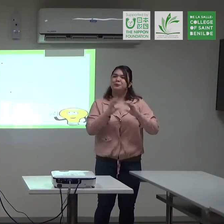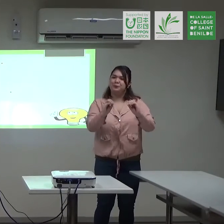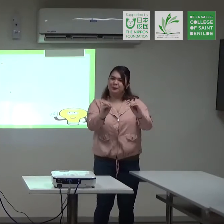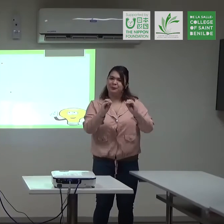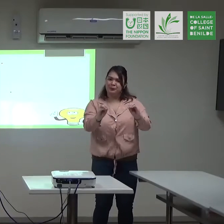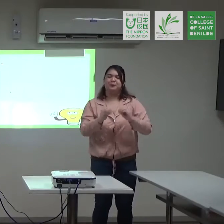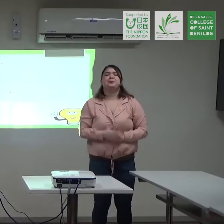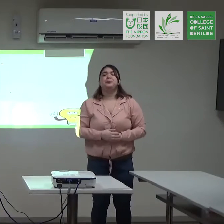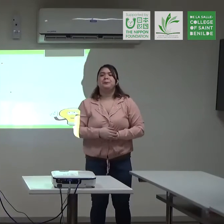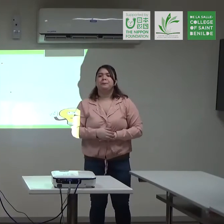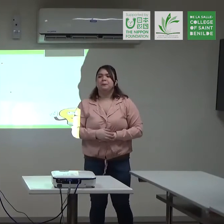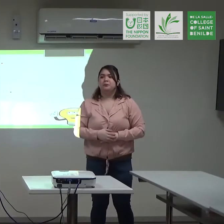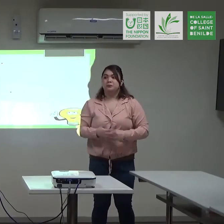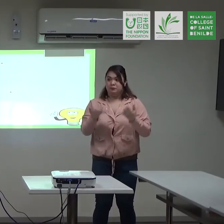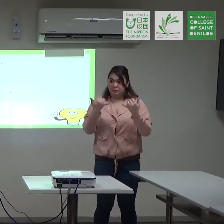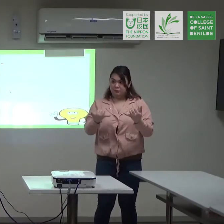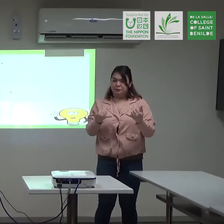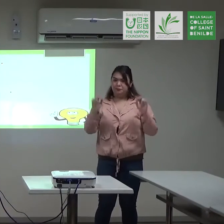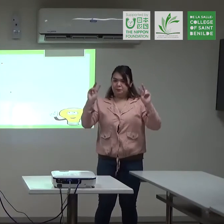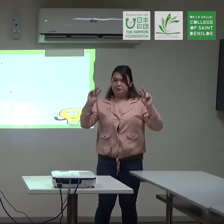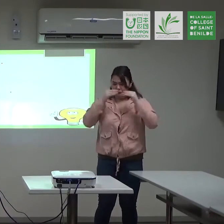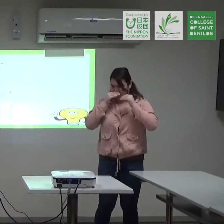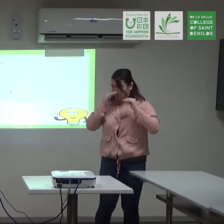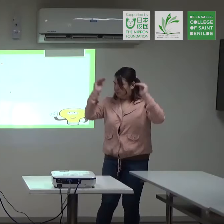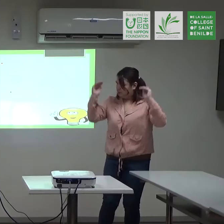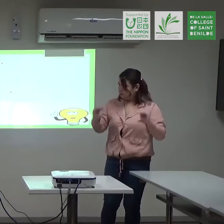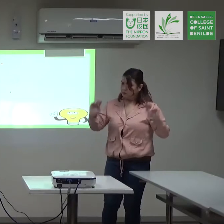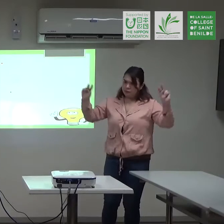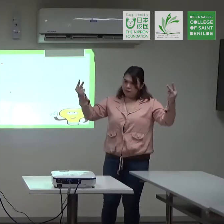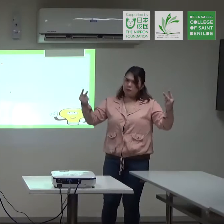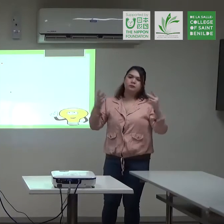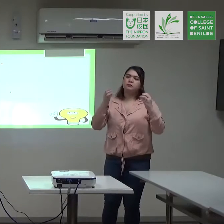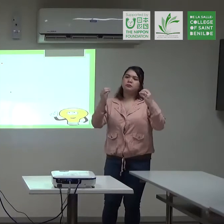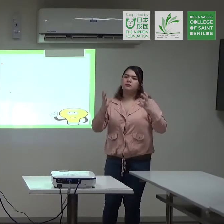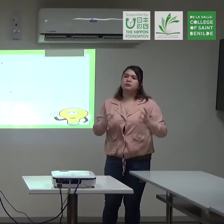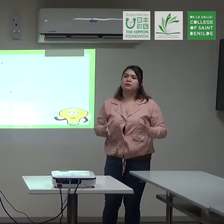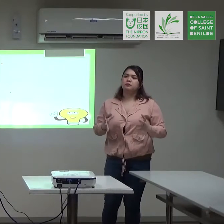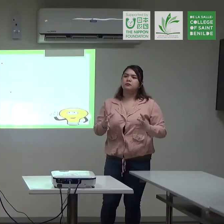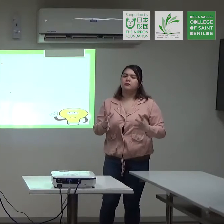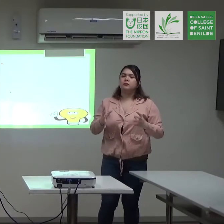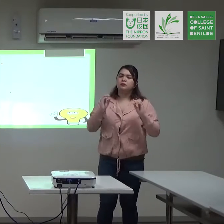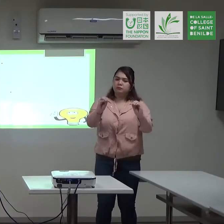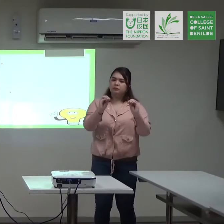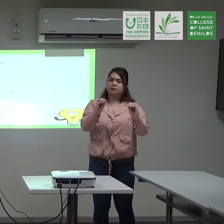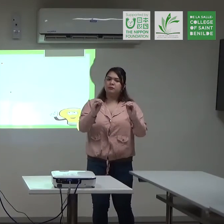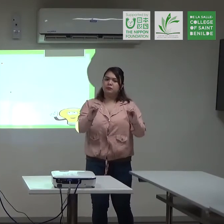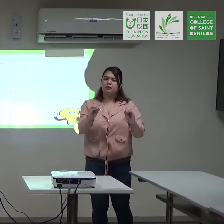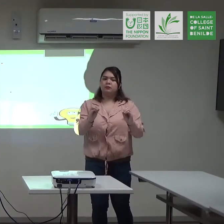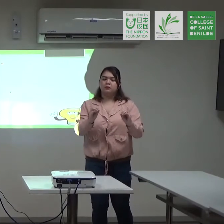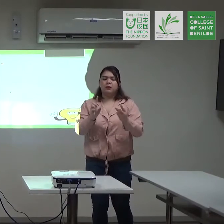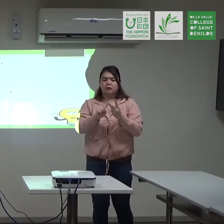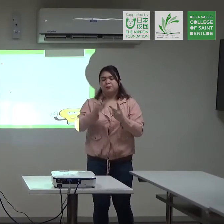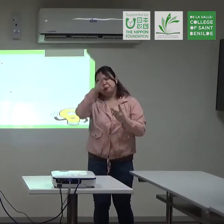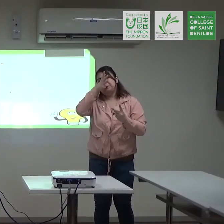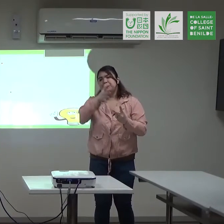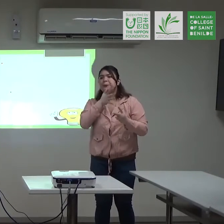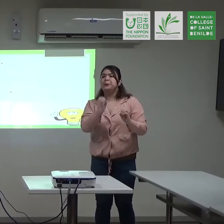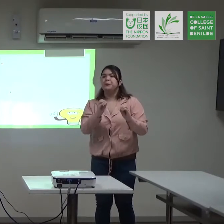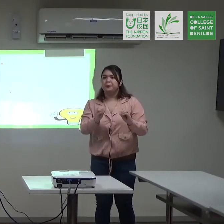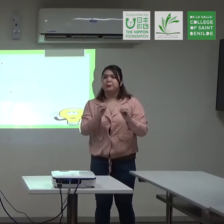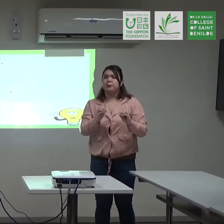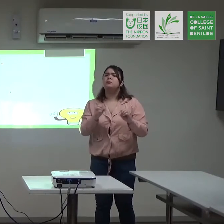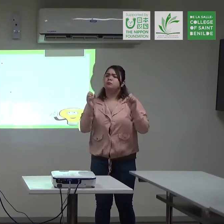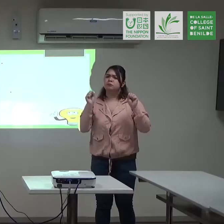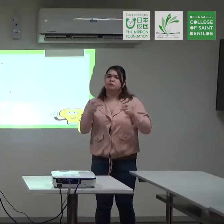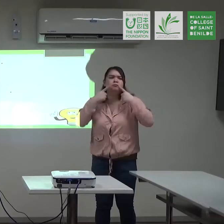So today, my second topic is parent-teacher collaboration strategies that work, not